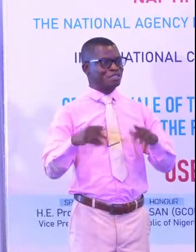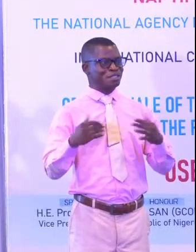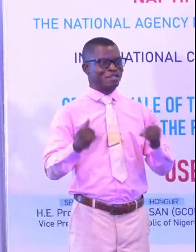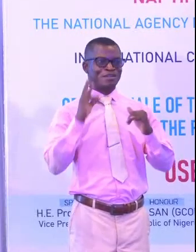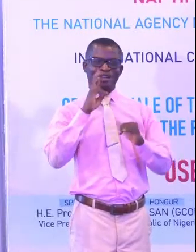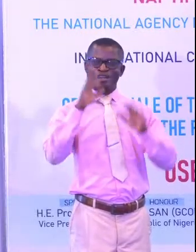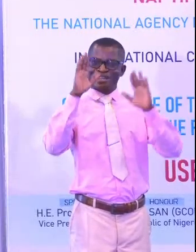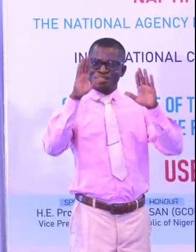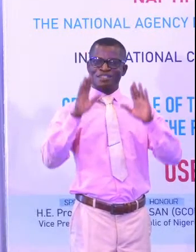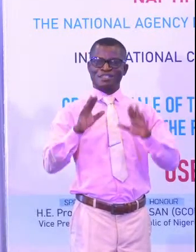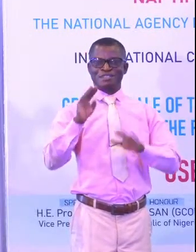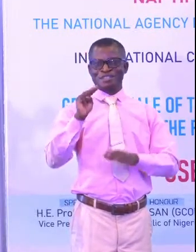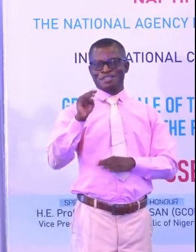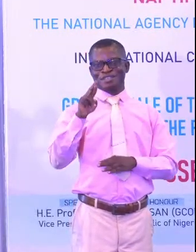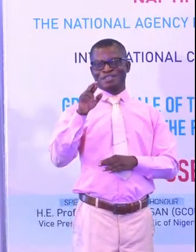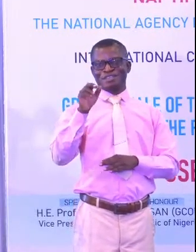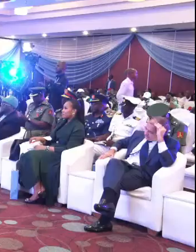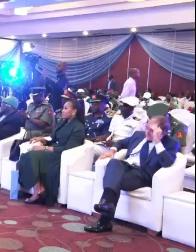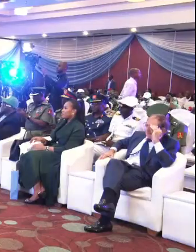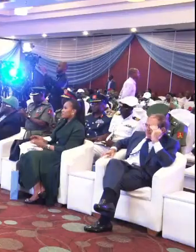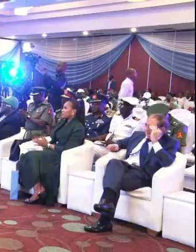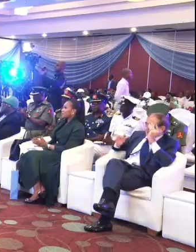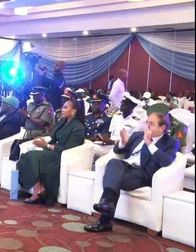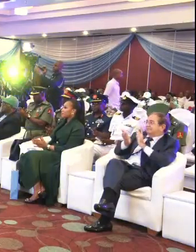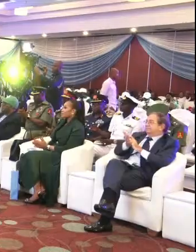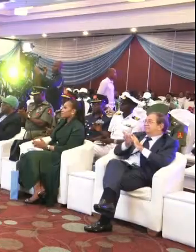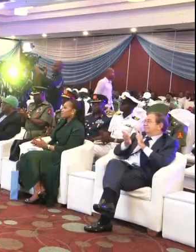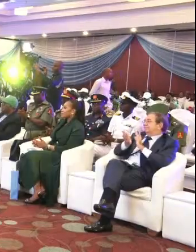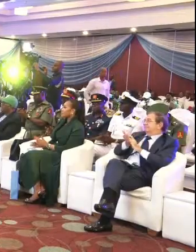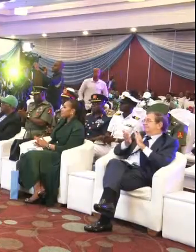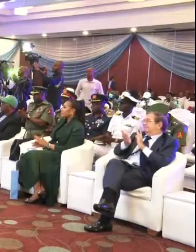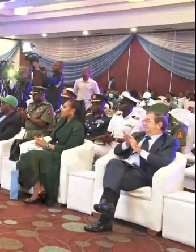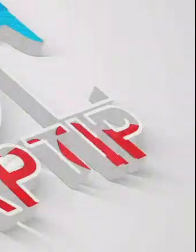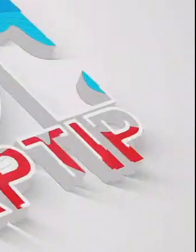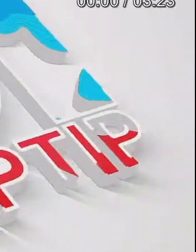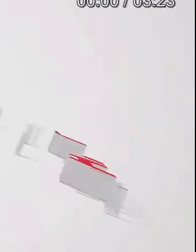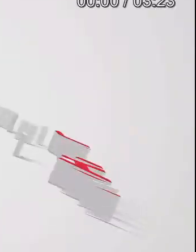Mary Leonard Beth. Please put your hands together for her.